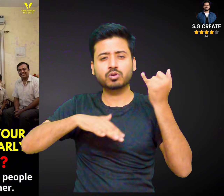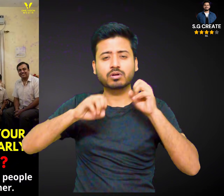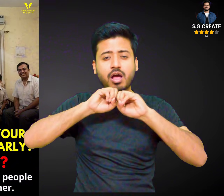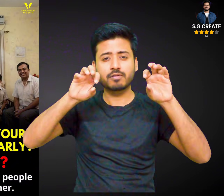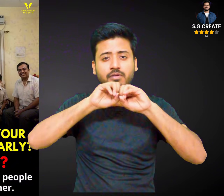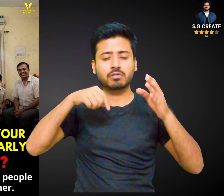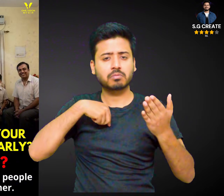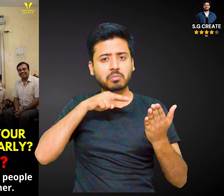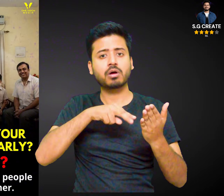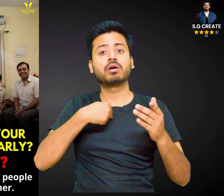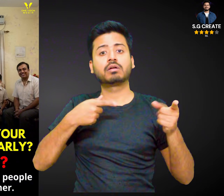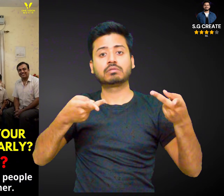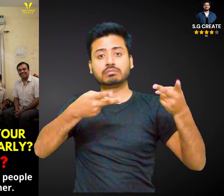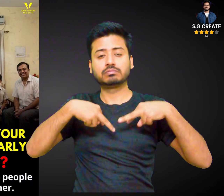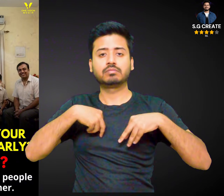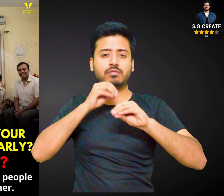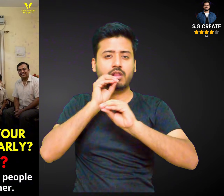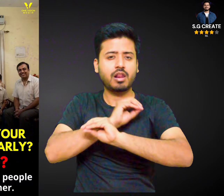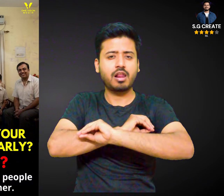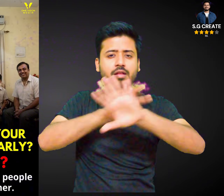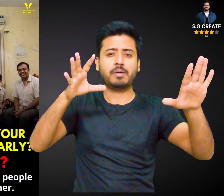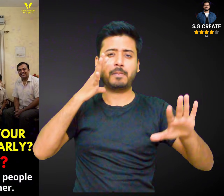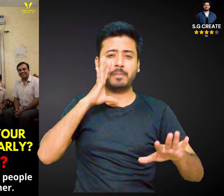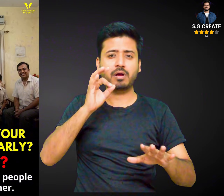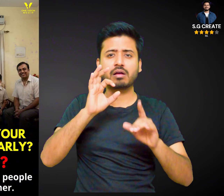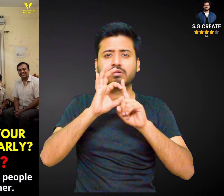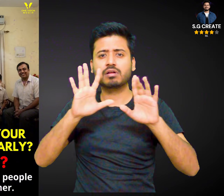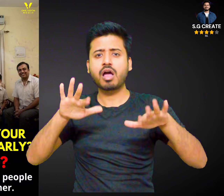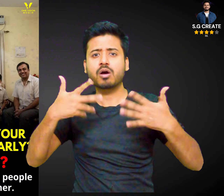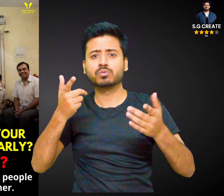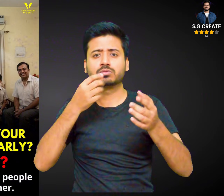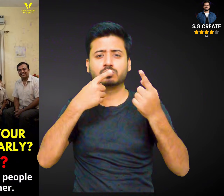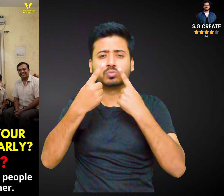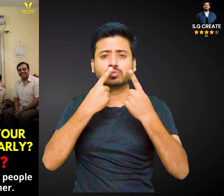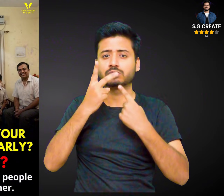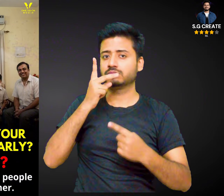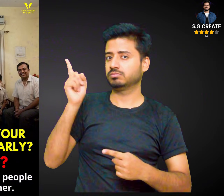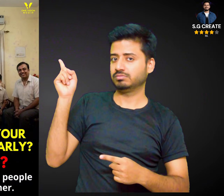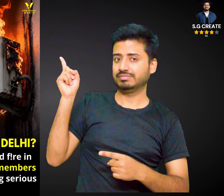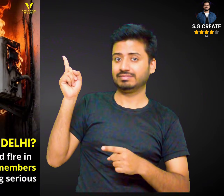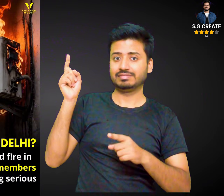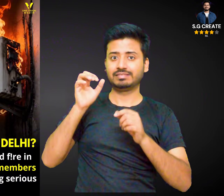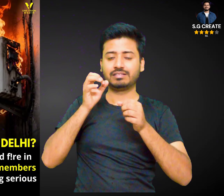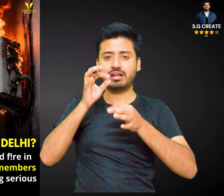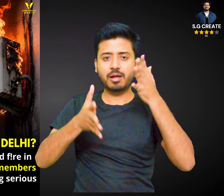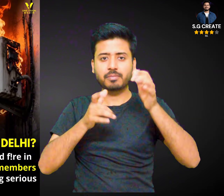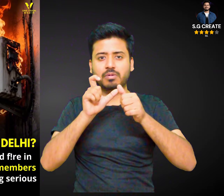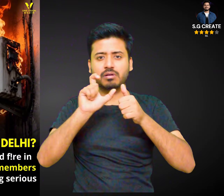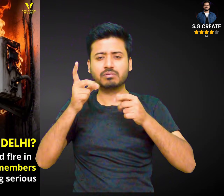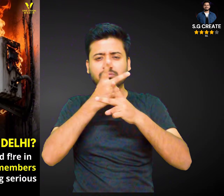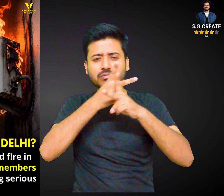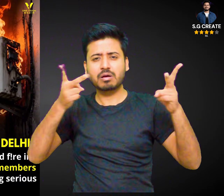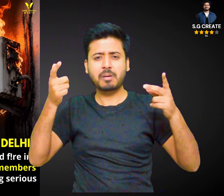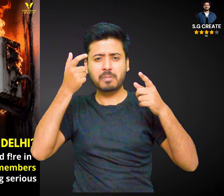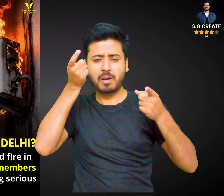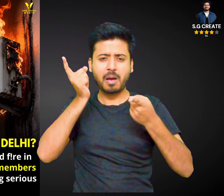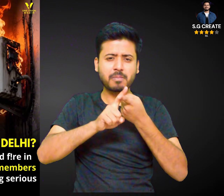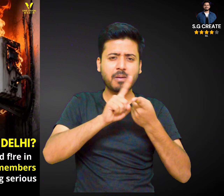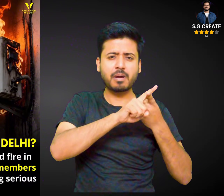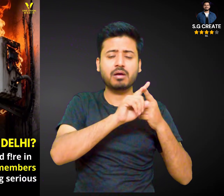of maintenance. Dirt and dust accumulate on the cooling coils and filters, forcing the compressor to work harder. Refrigerant